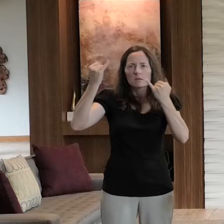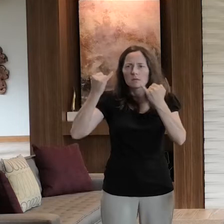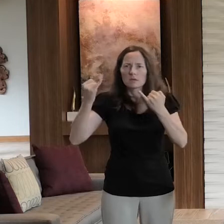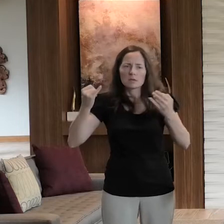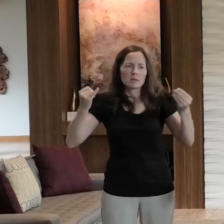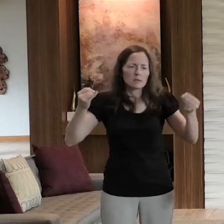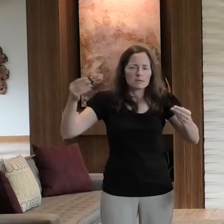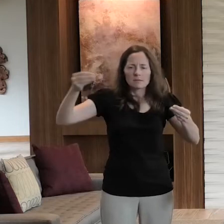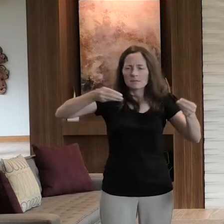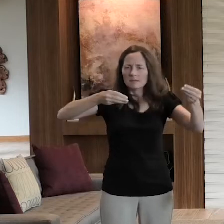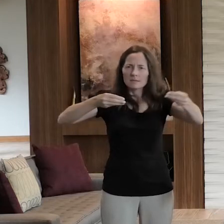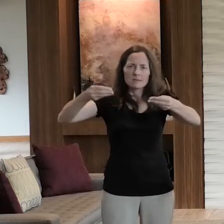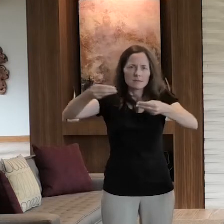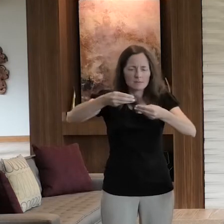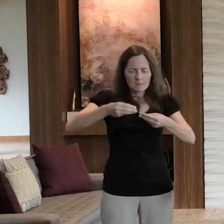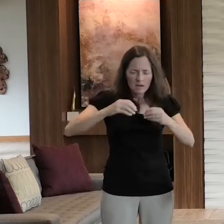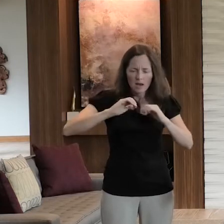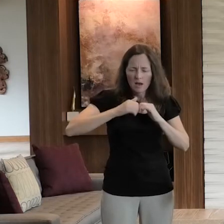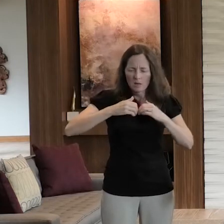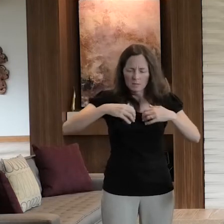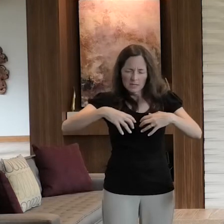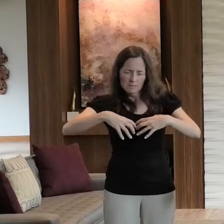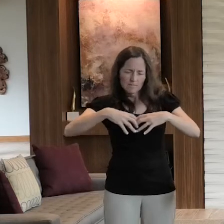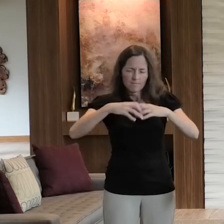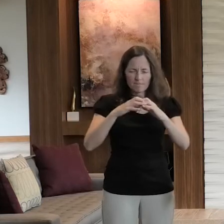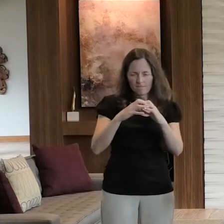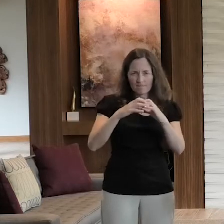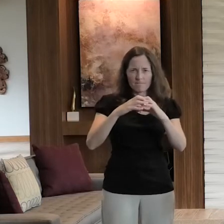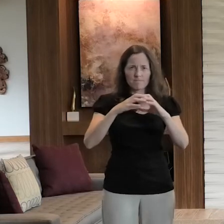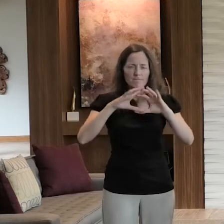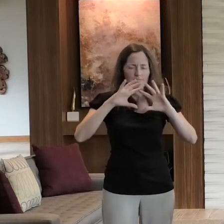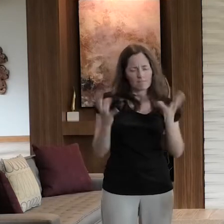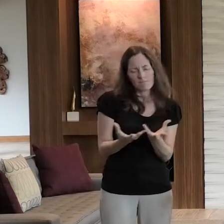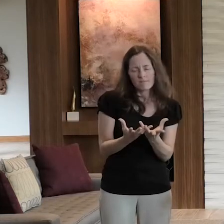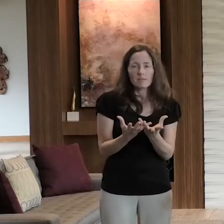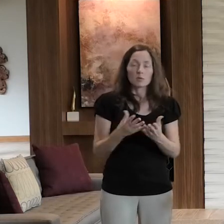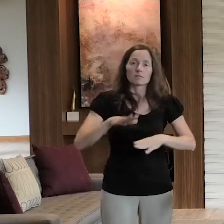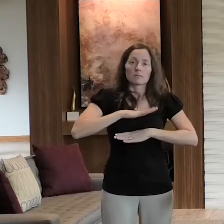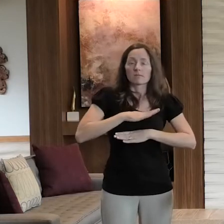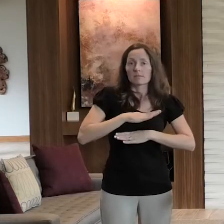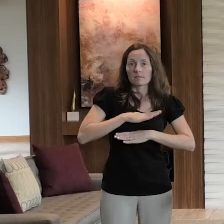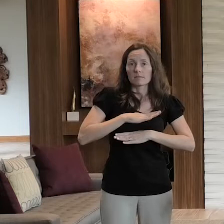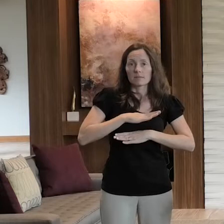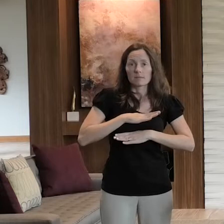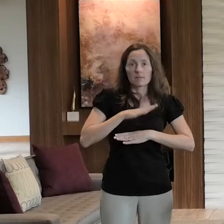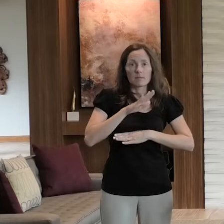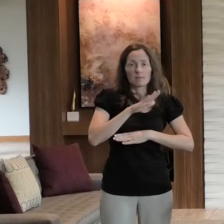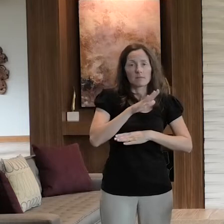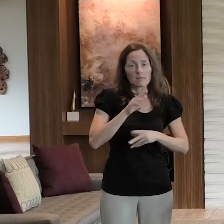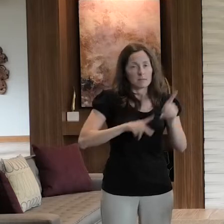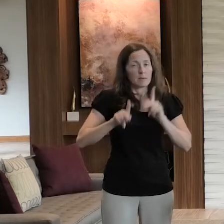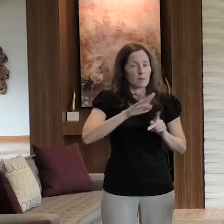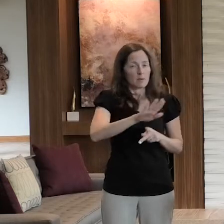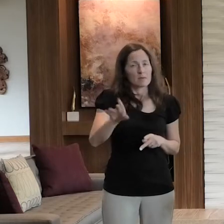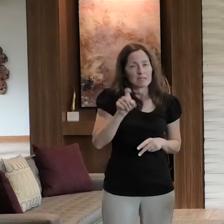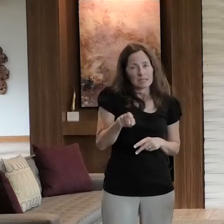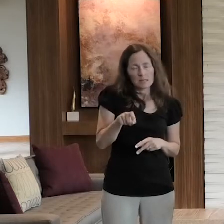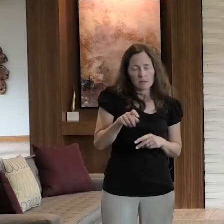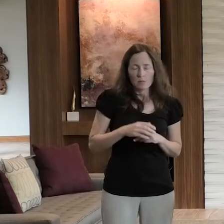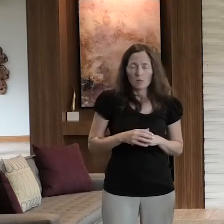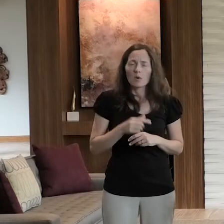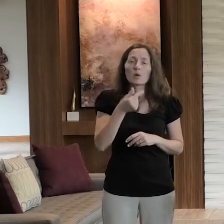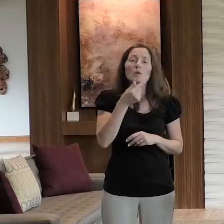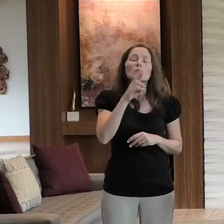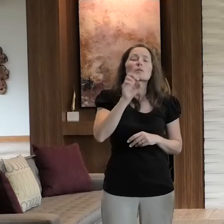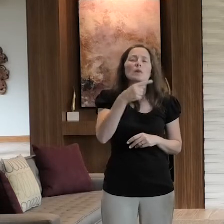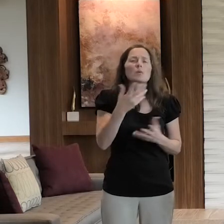together to create a package that meets a need? So Greg wanted me to say lots of things to you, but first of all,